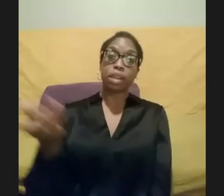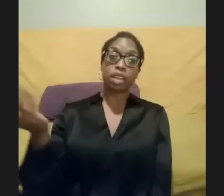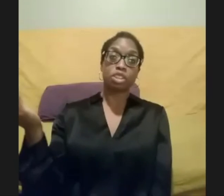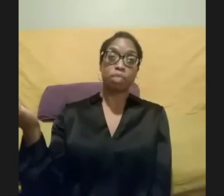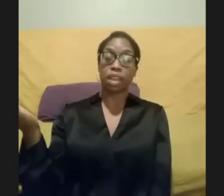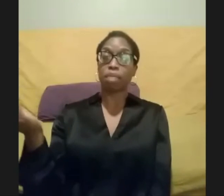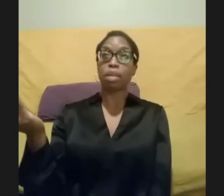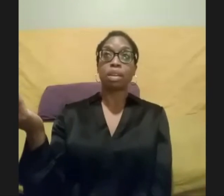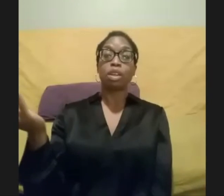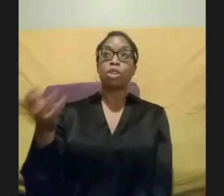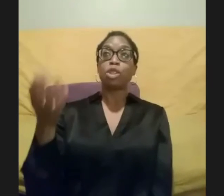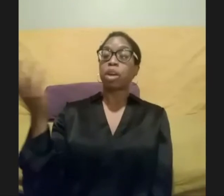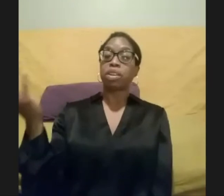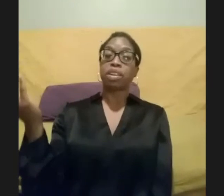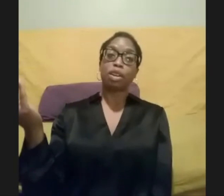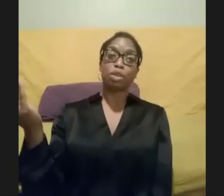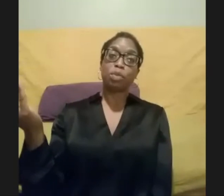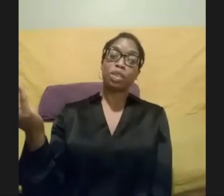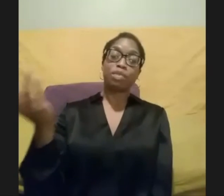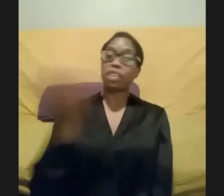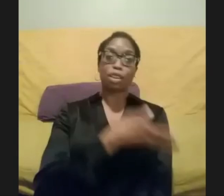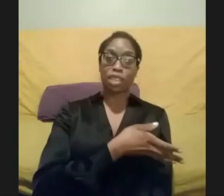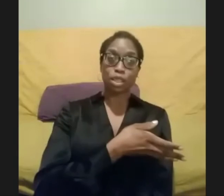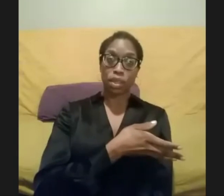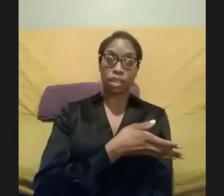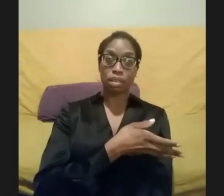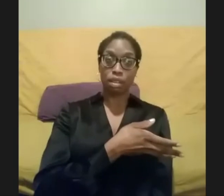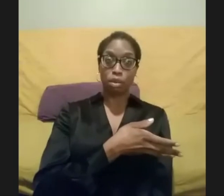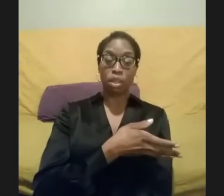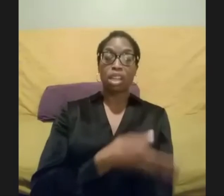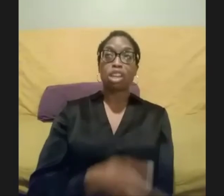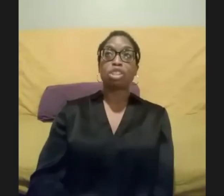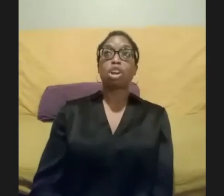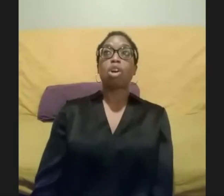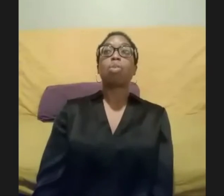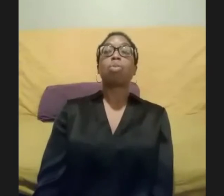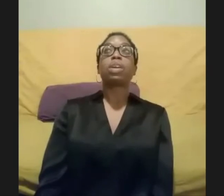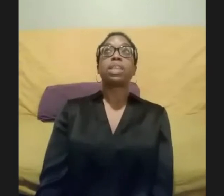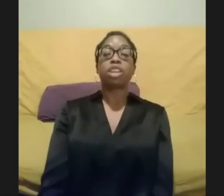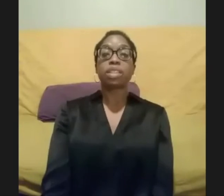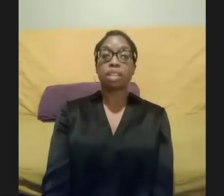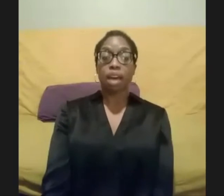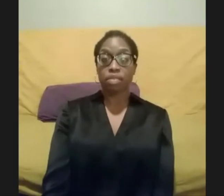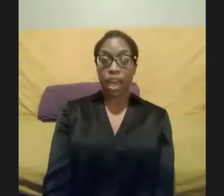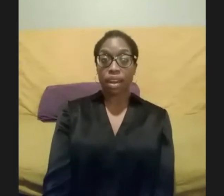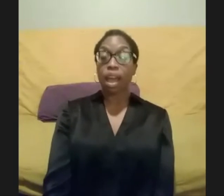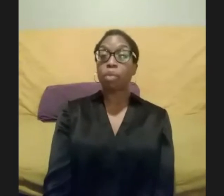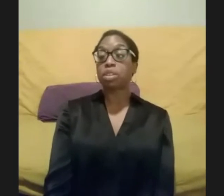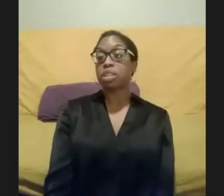medication became $200 when it was $50 last week, So there is a lot of that. I would just